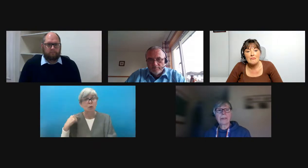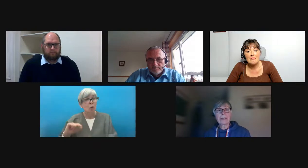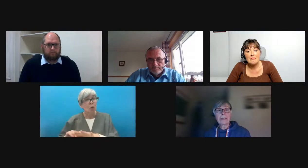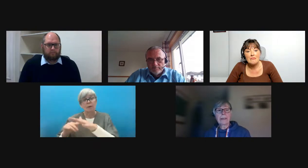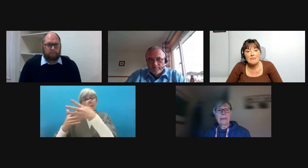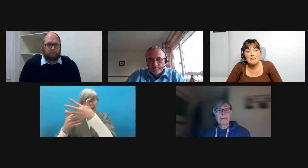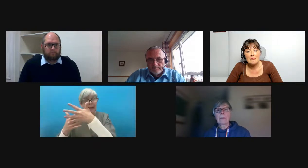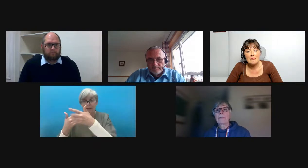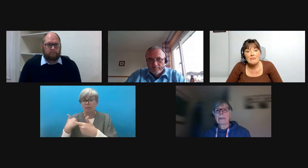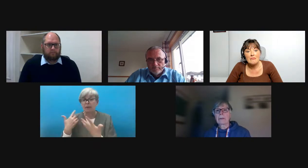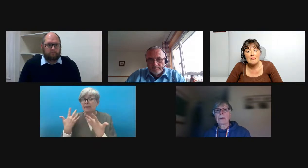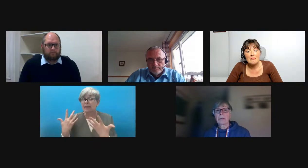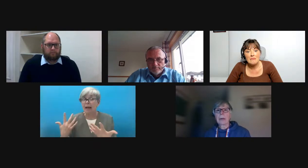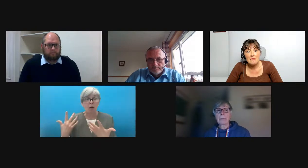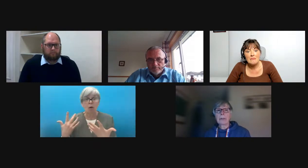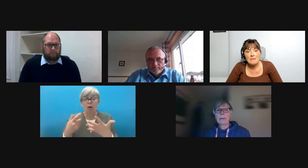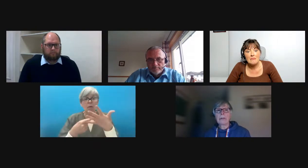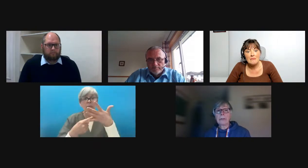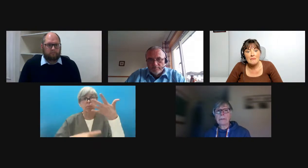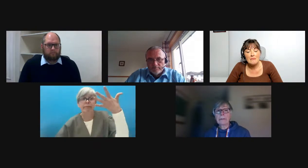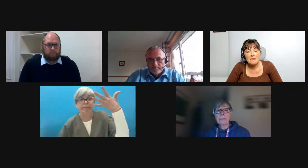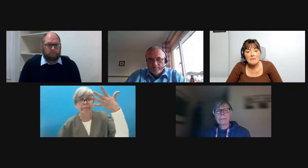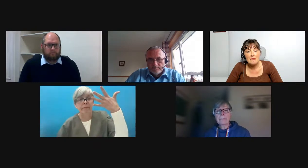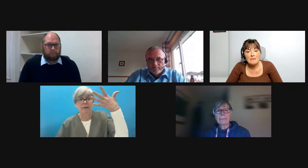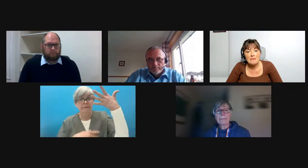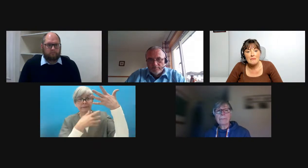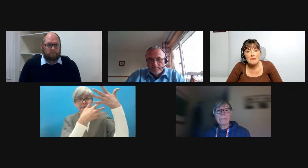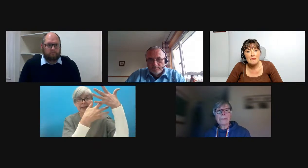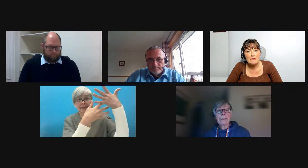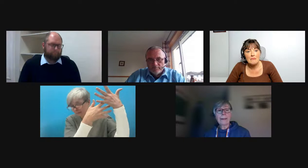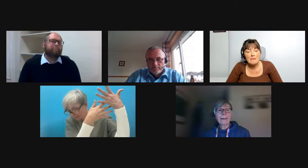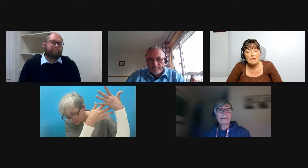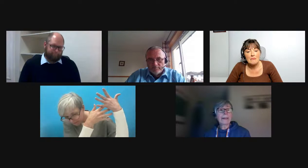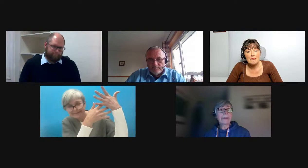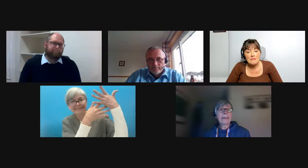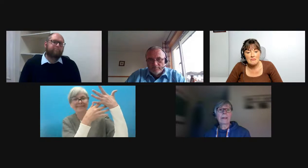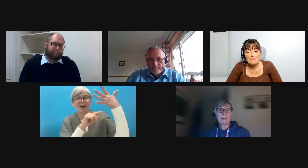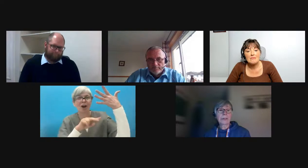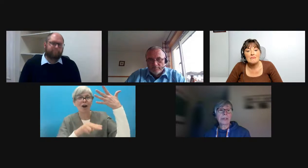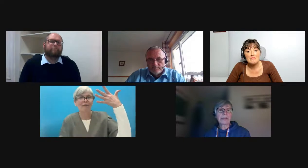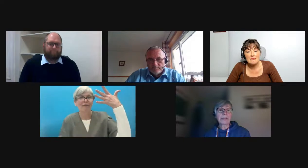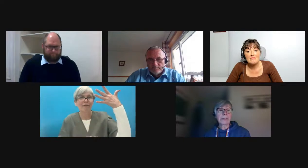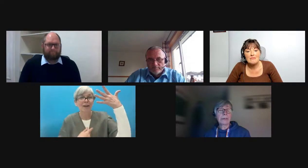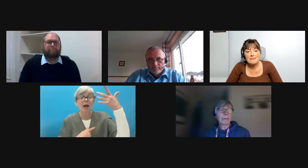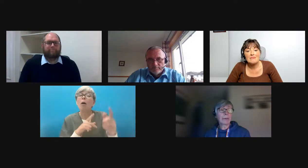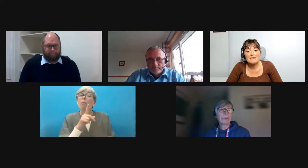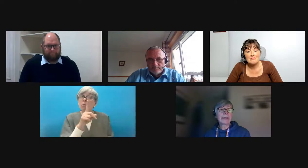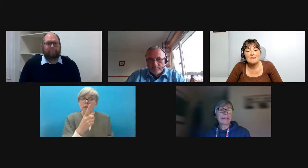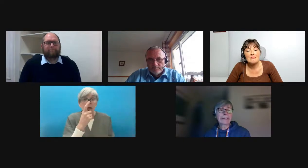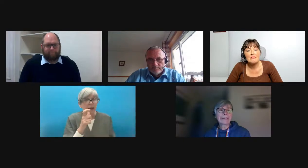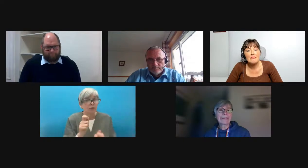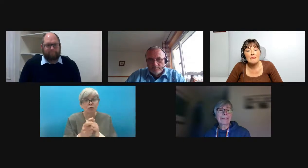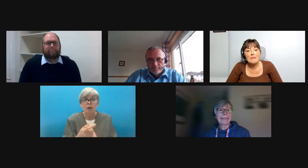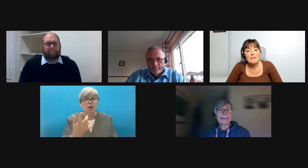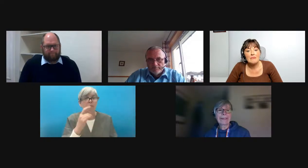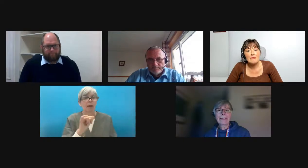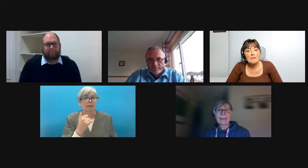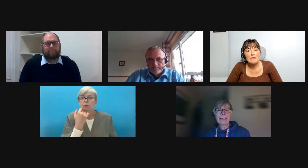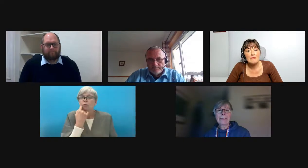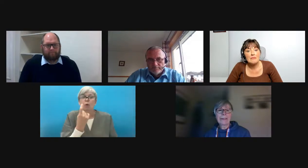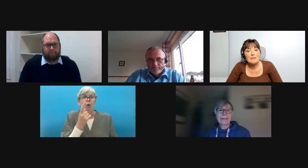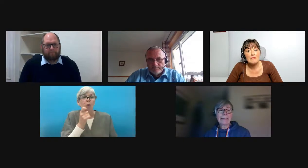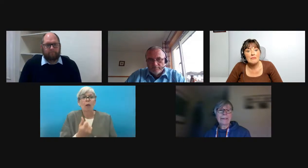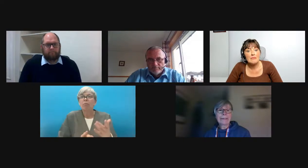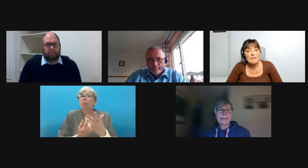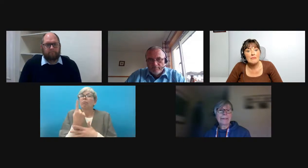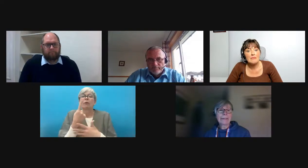change. Something could come up in the news and then that could change overnight.